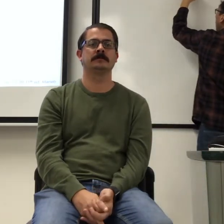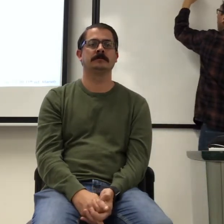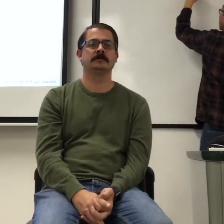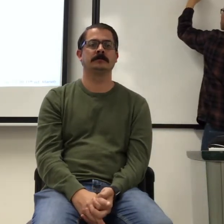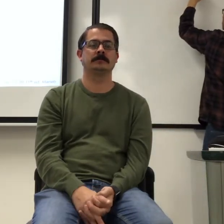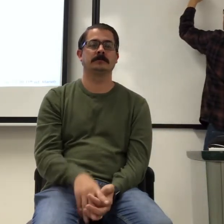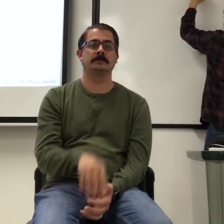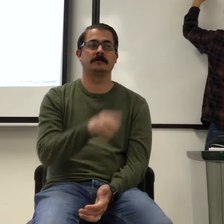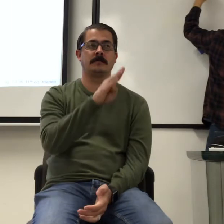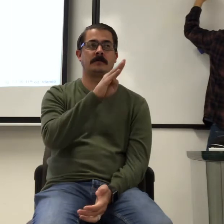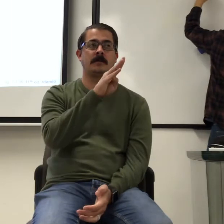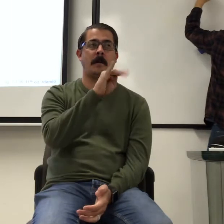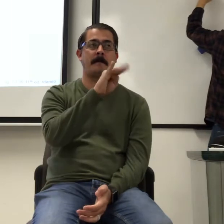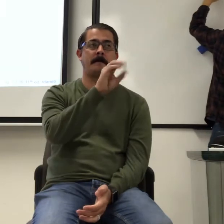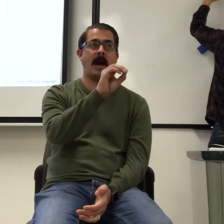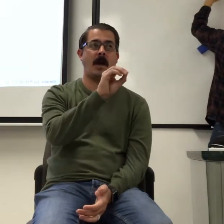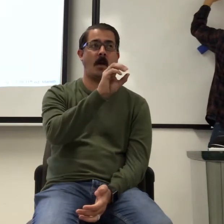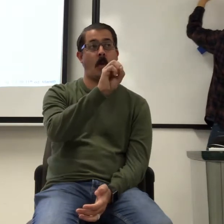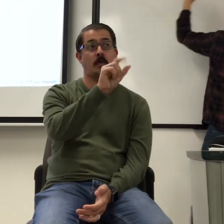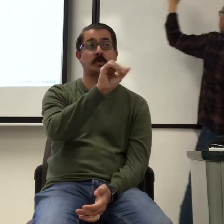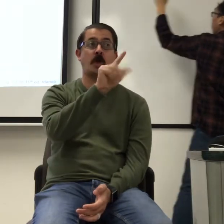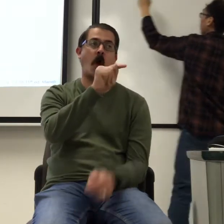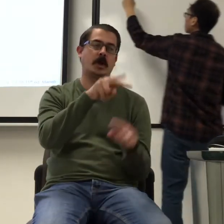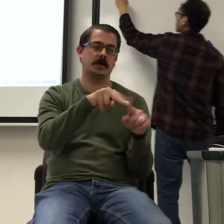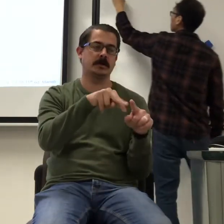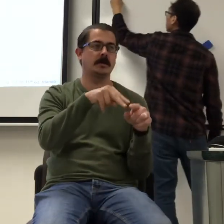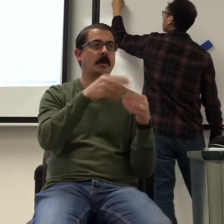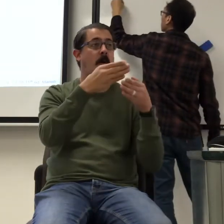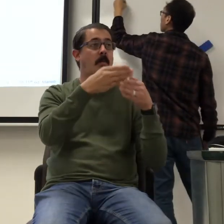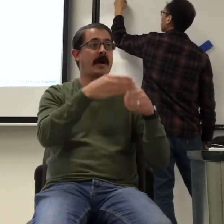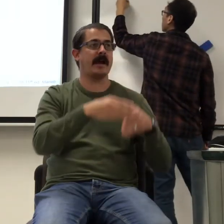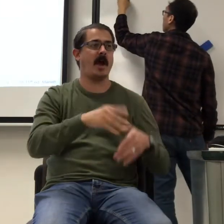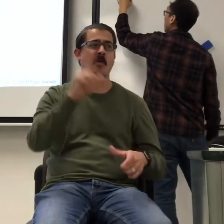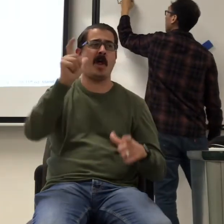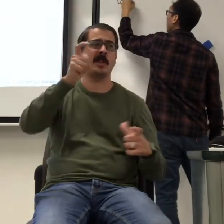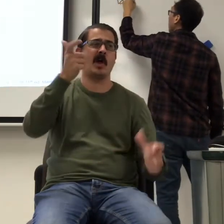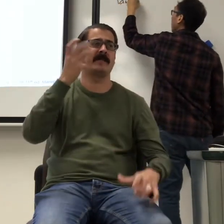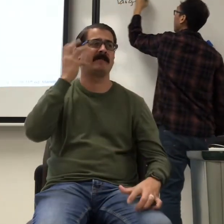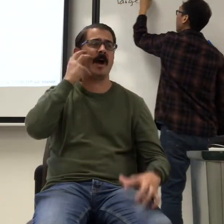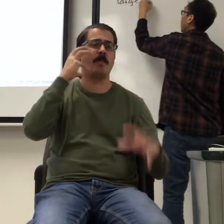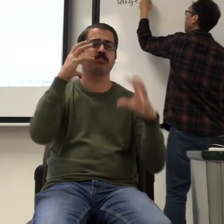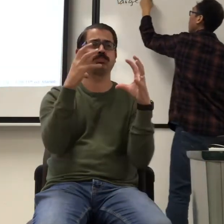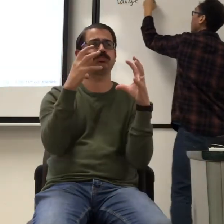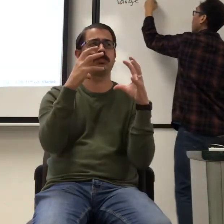break down a large